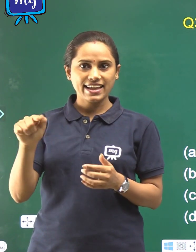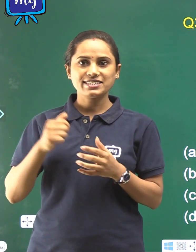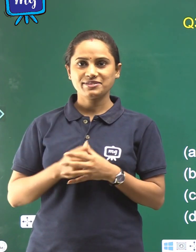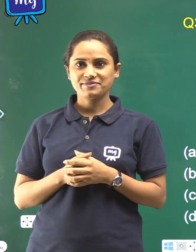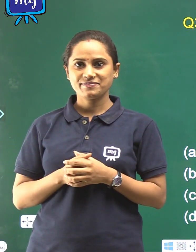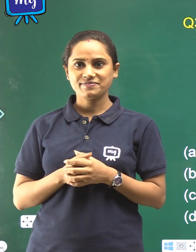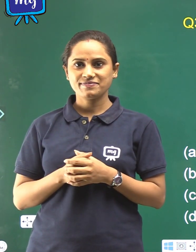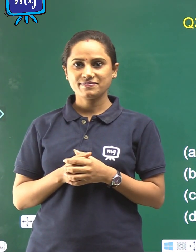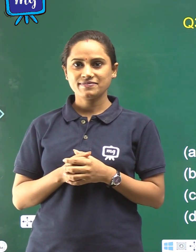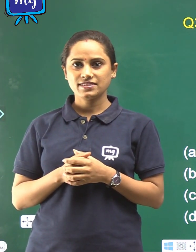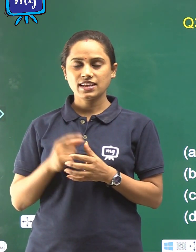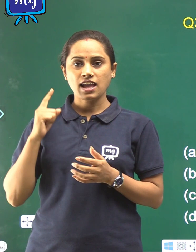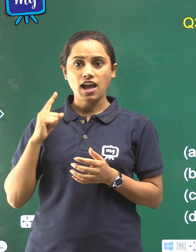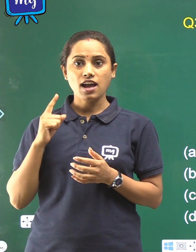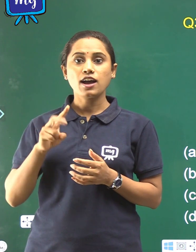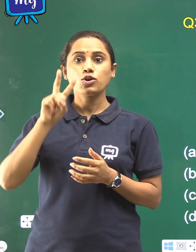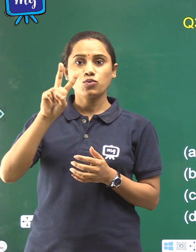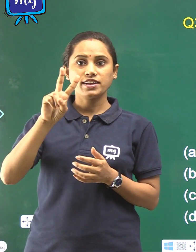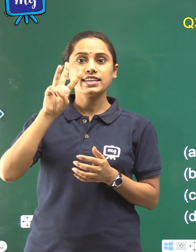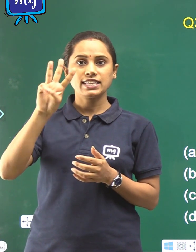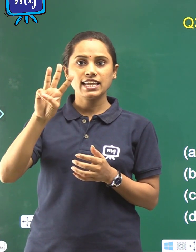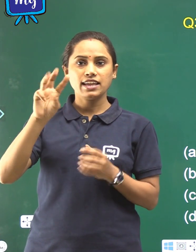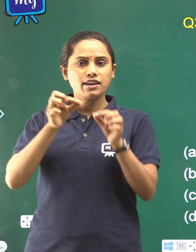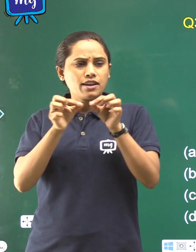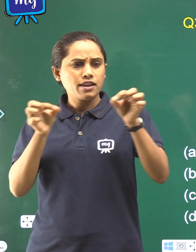dash or 23 meter